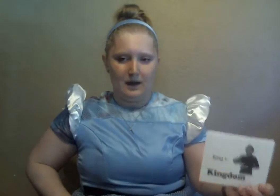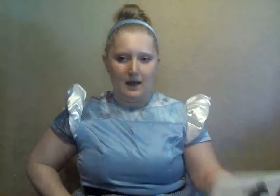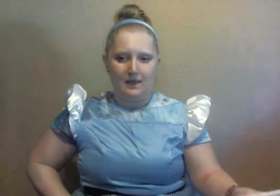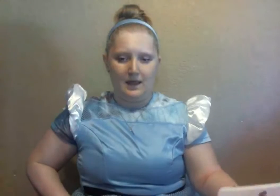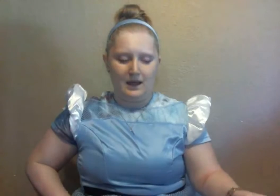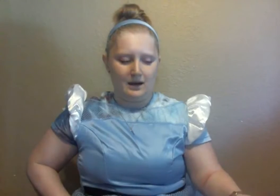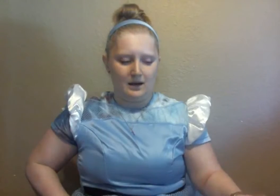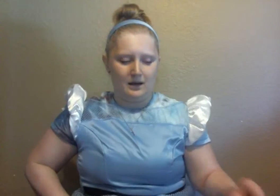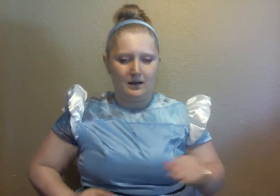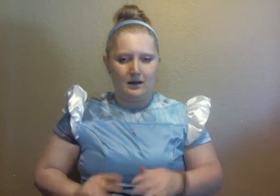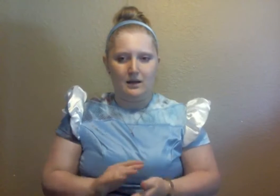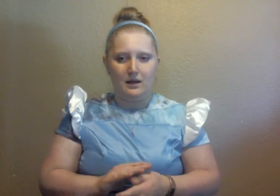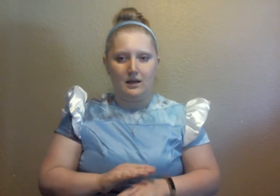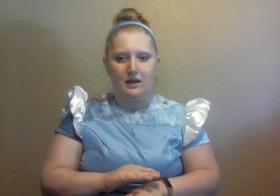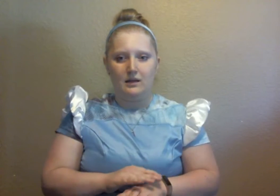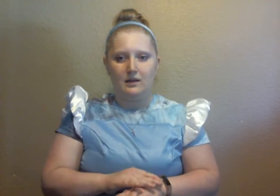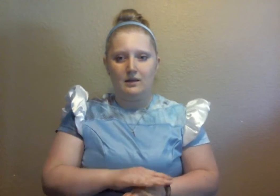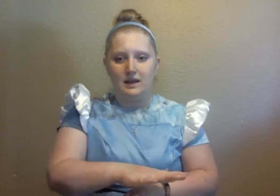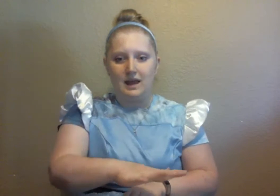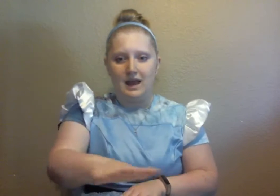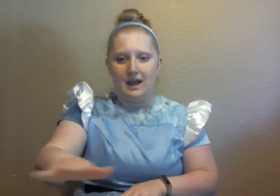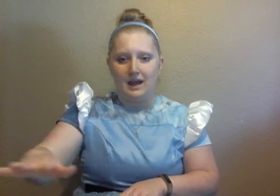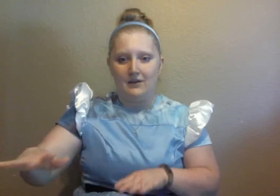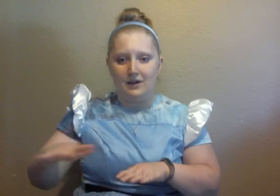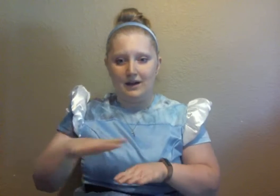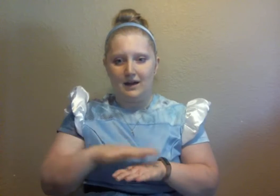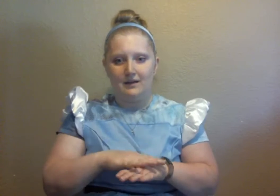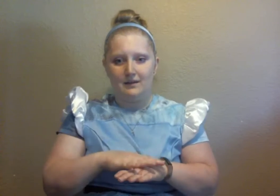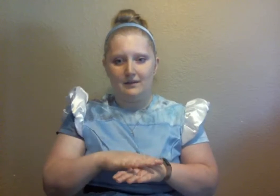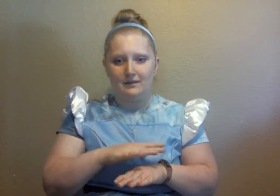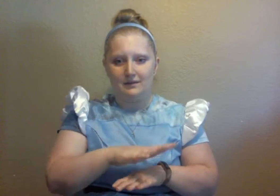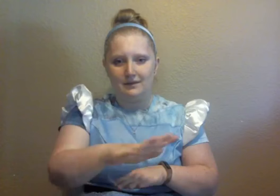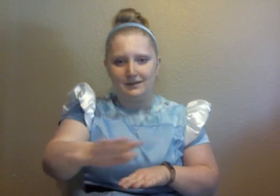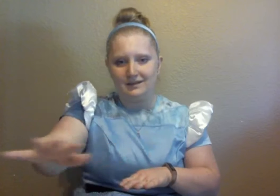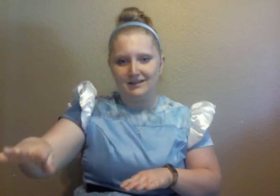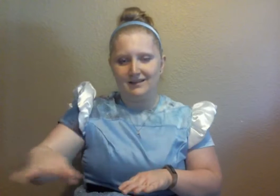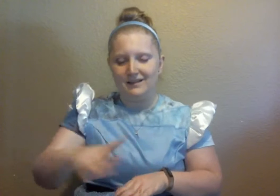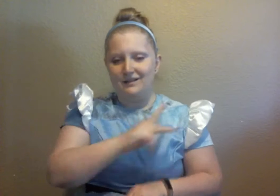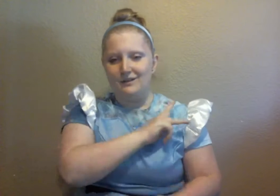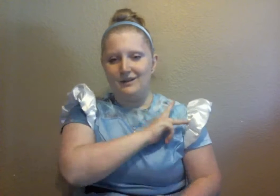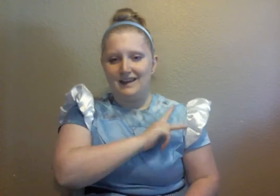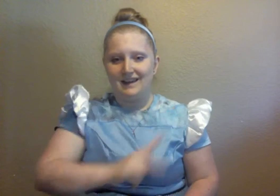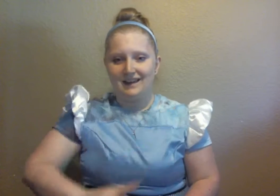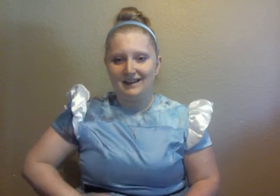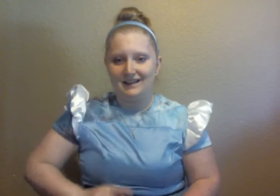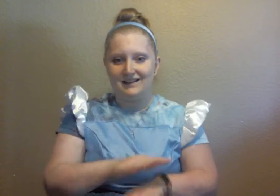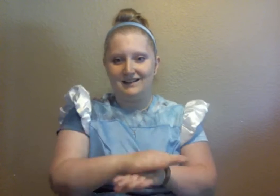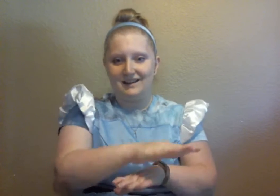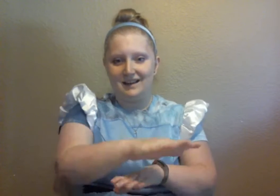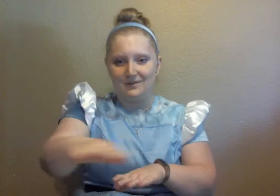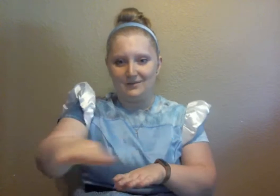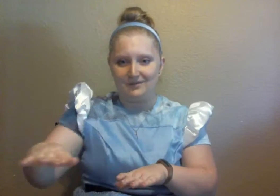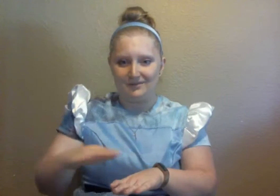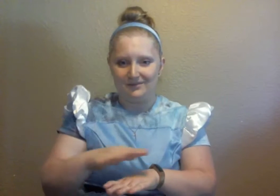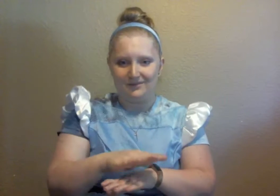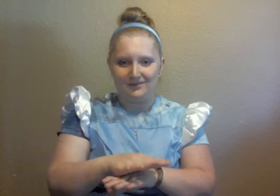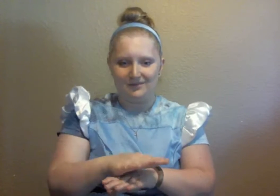and then the area. So, kingdom.